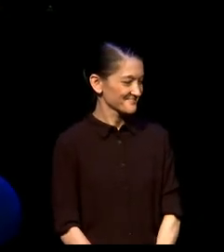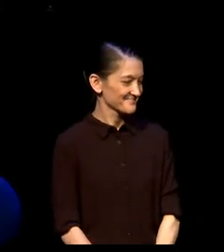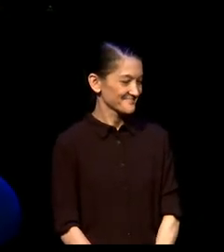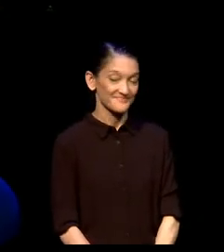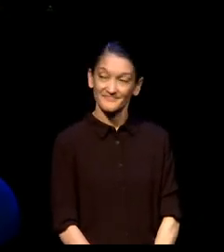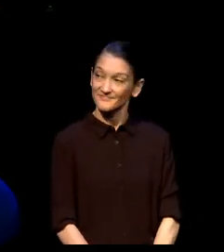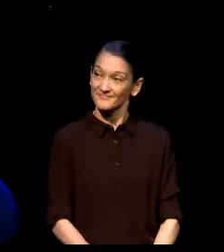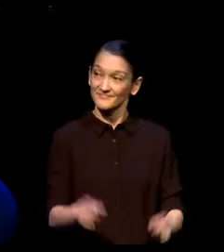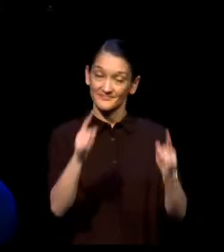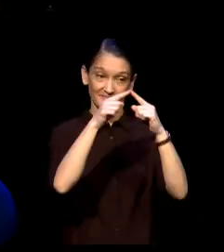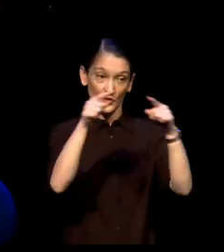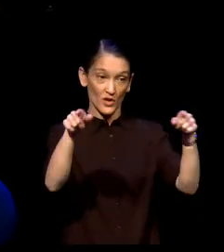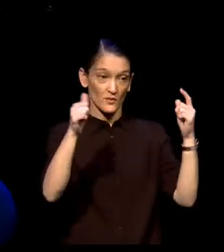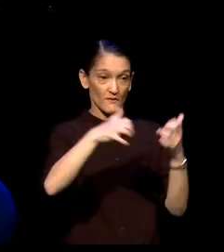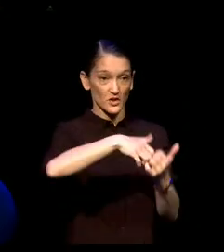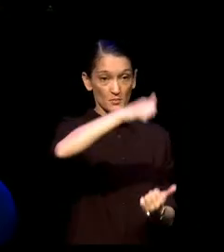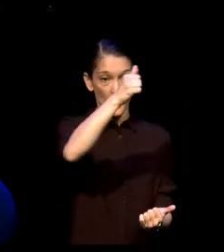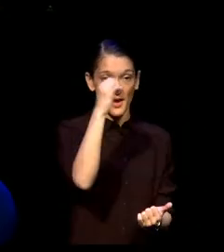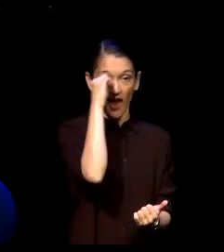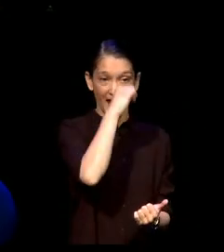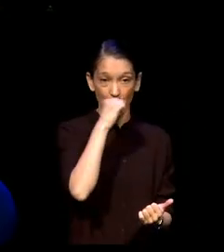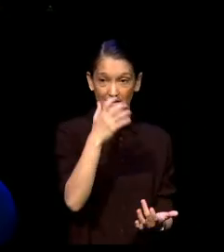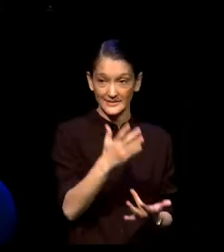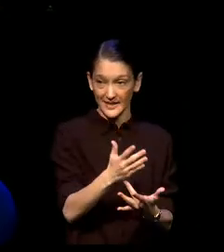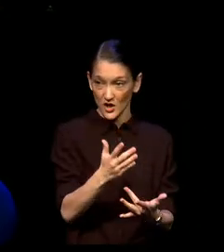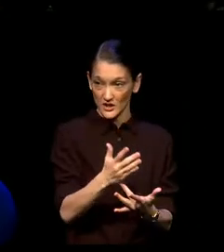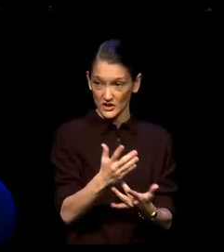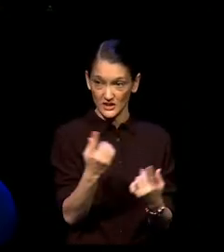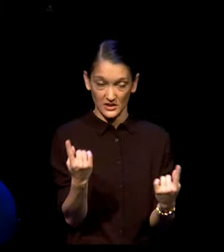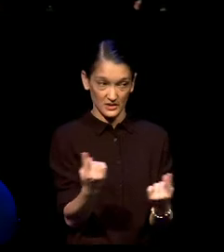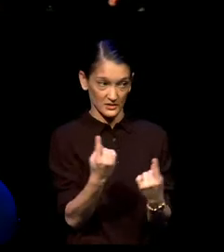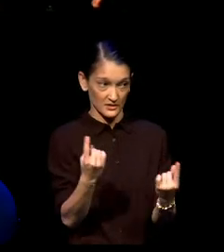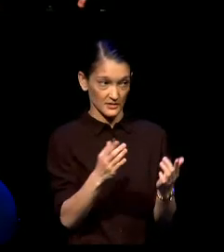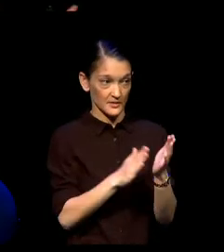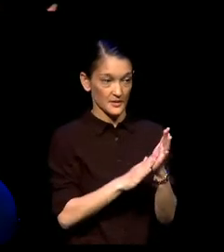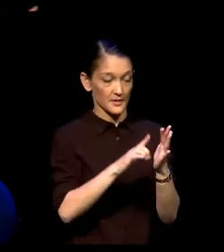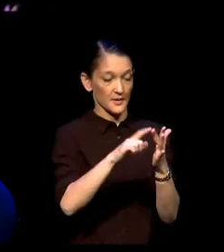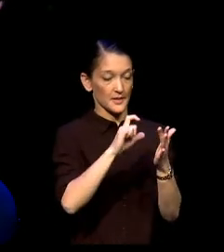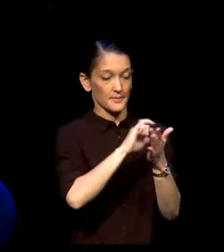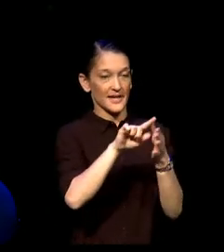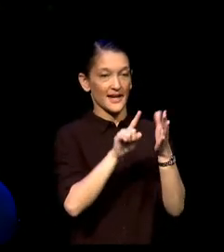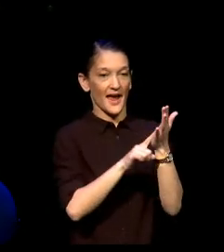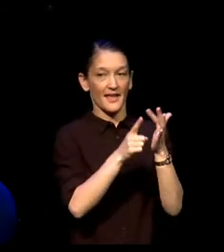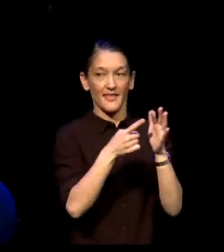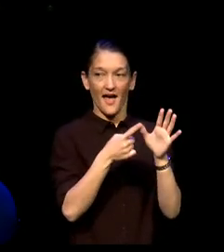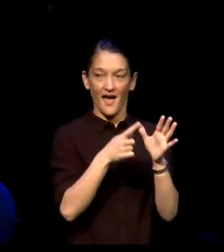The graduate for Diploma of Animal Technology is Michaela Diaz.